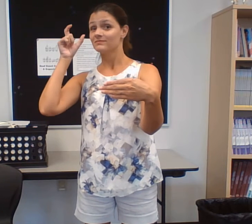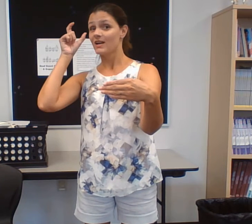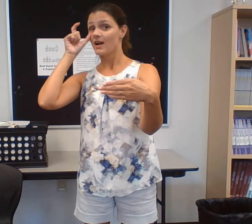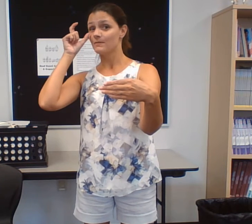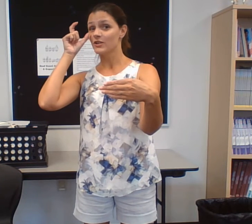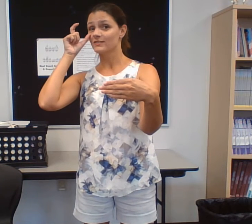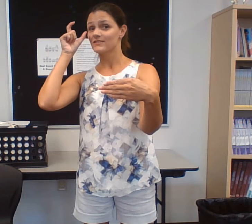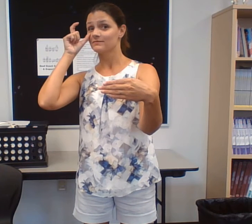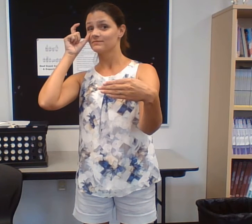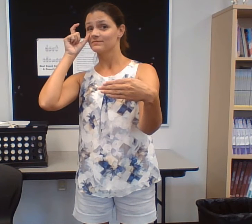Object.